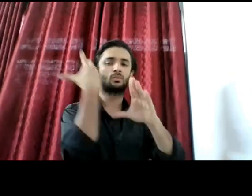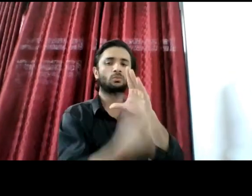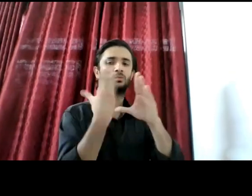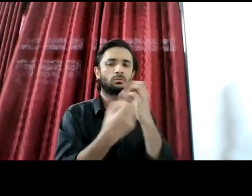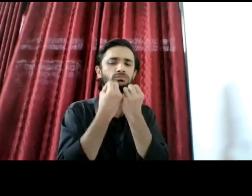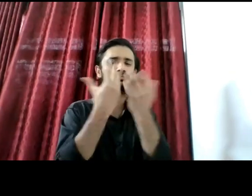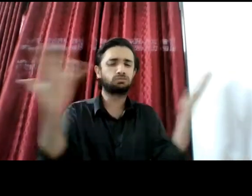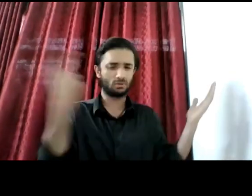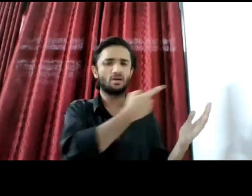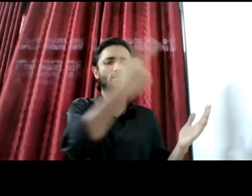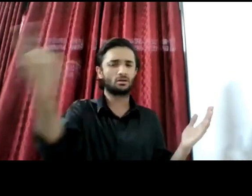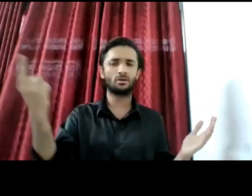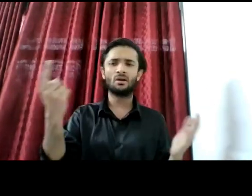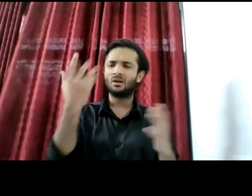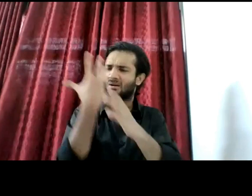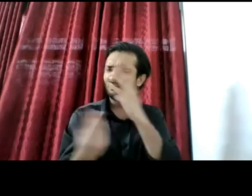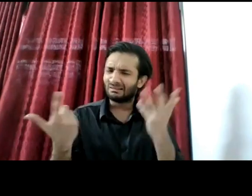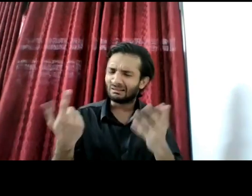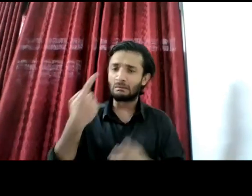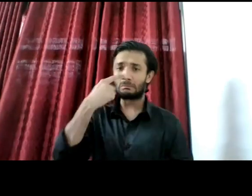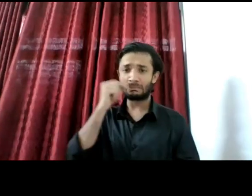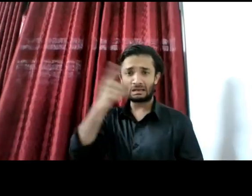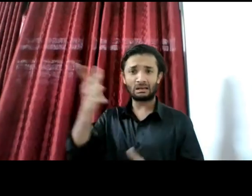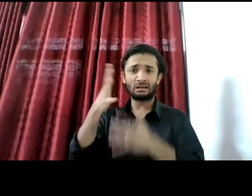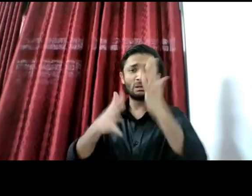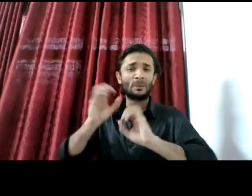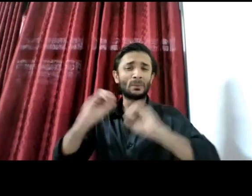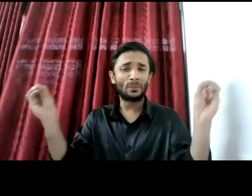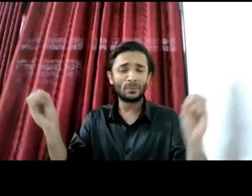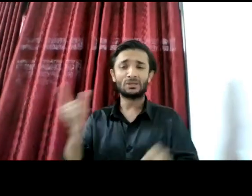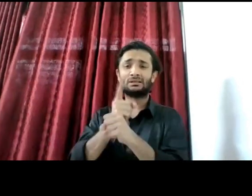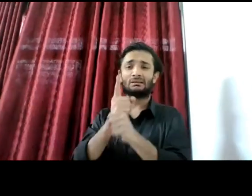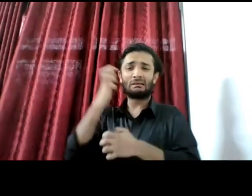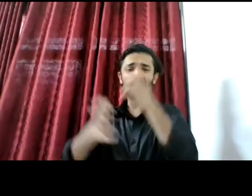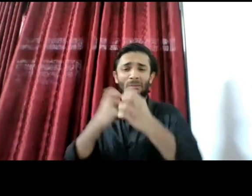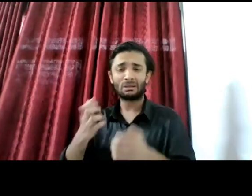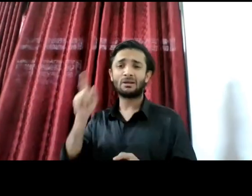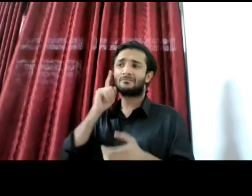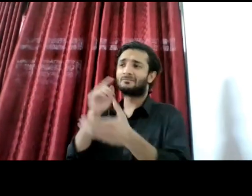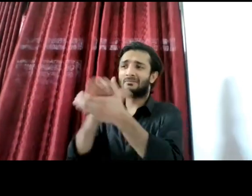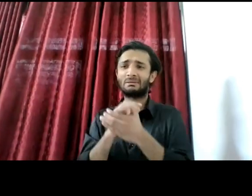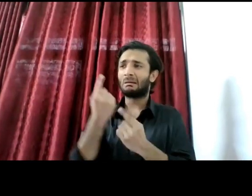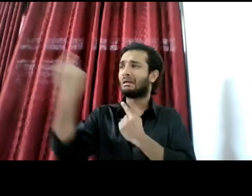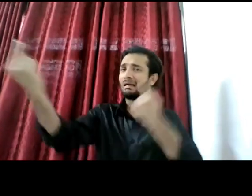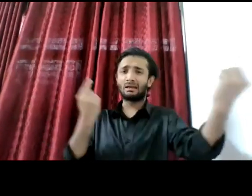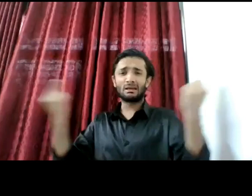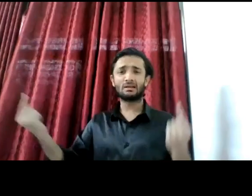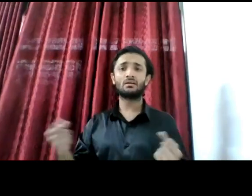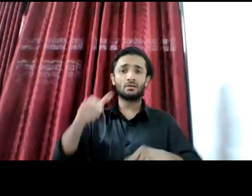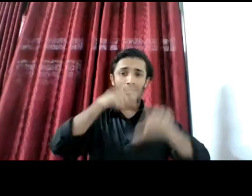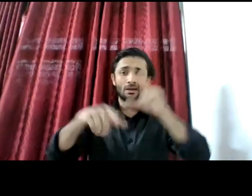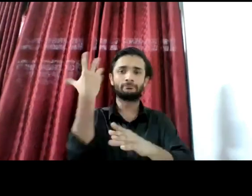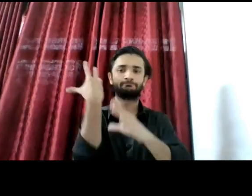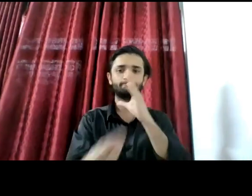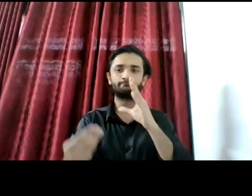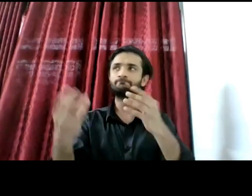In early intervention project, we work with language deprivation, something that probably you might be familiar with, that like because